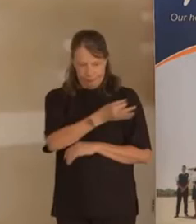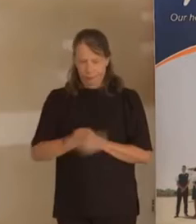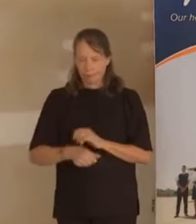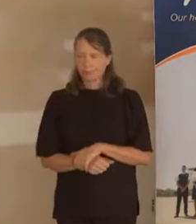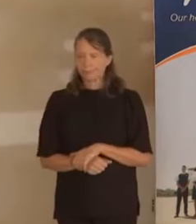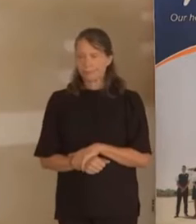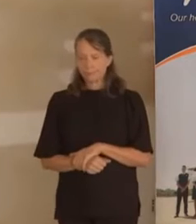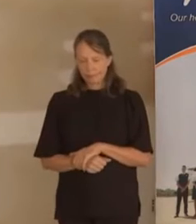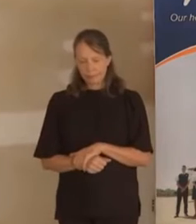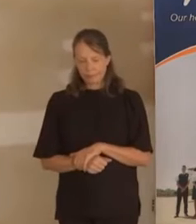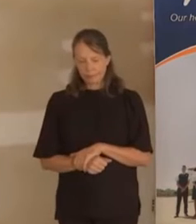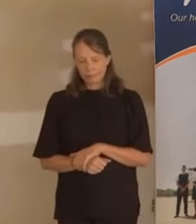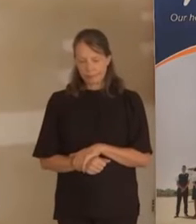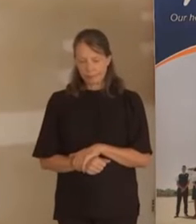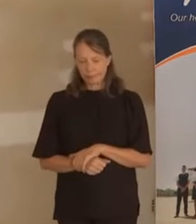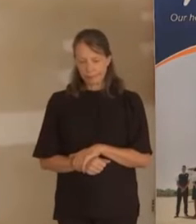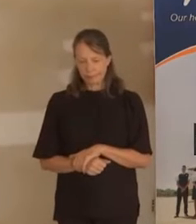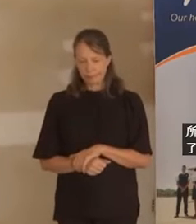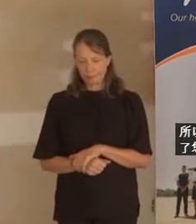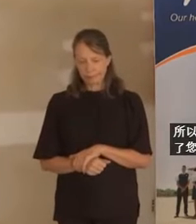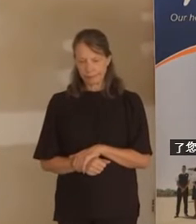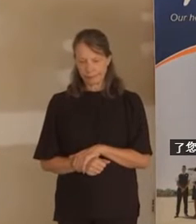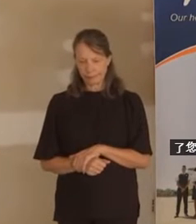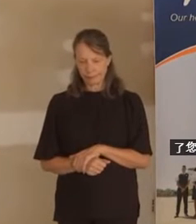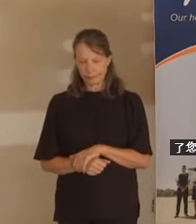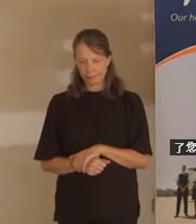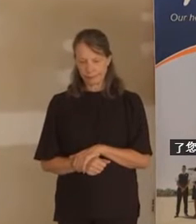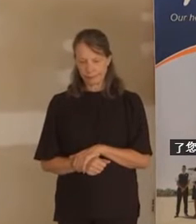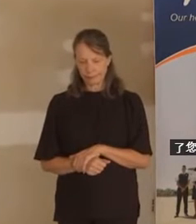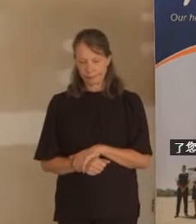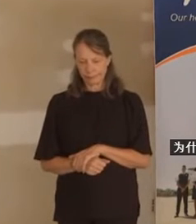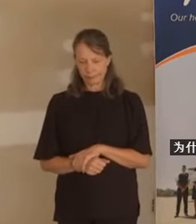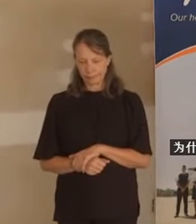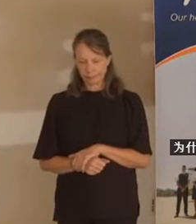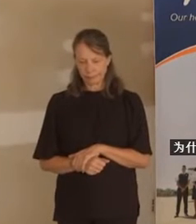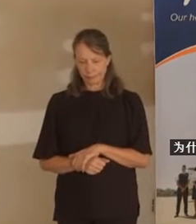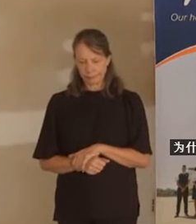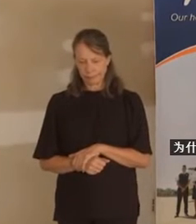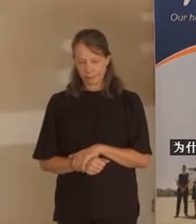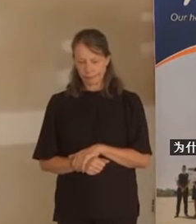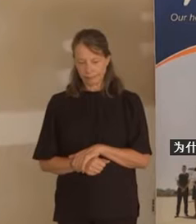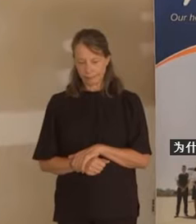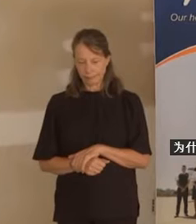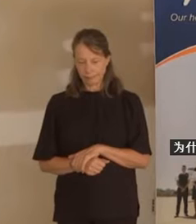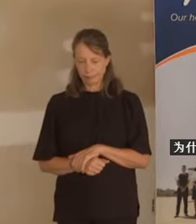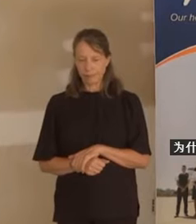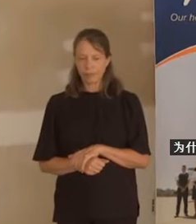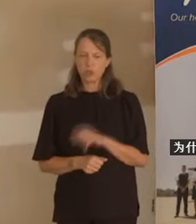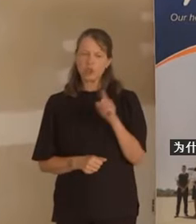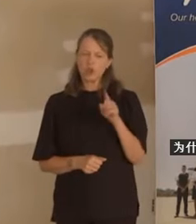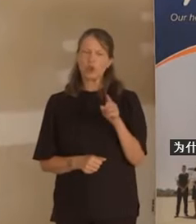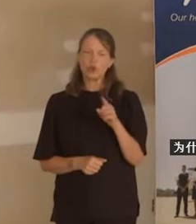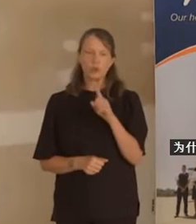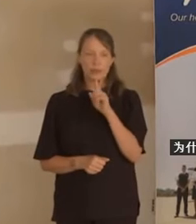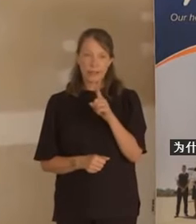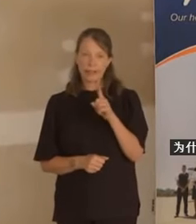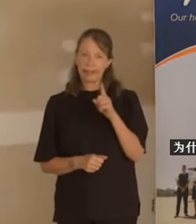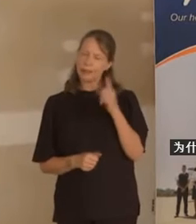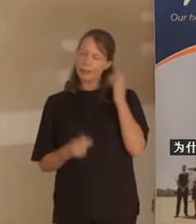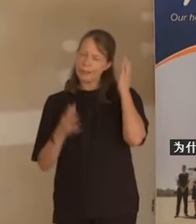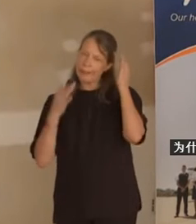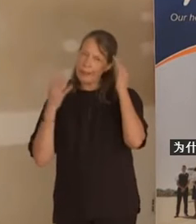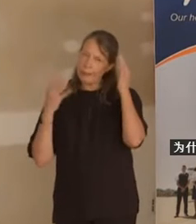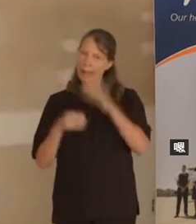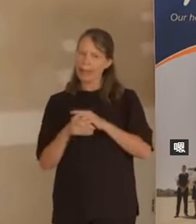So you've spoken about the consideration that you might have taken on the Indigenous Affairs portfolio. Why didn't you, and what is your commitment to